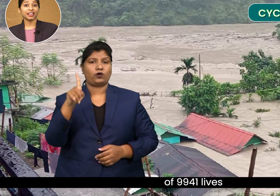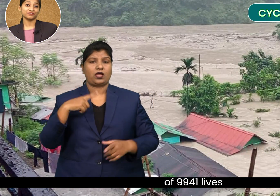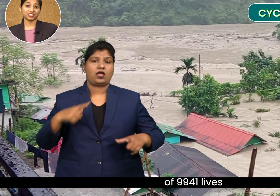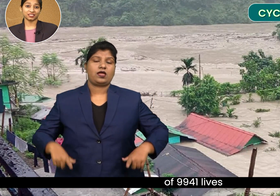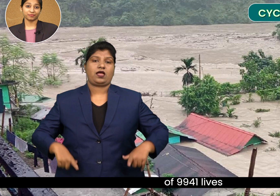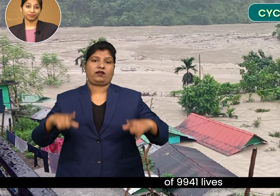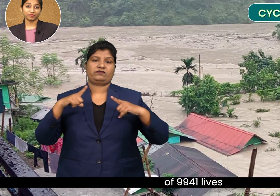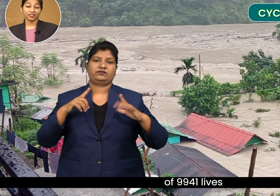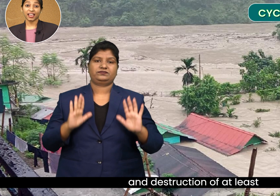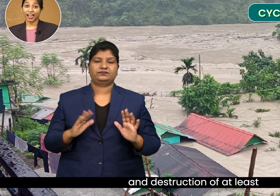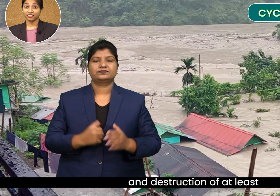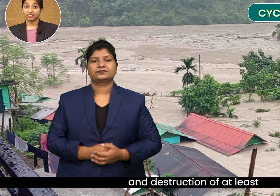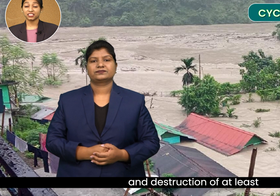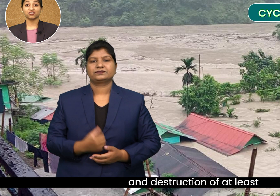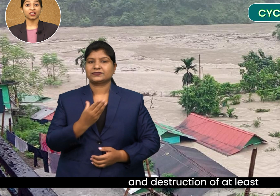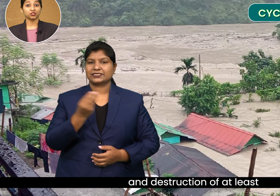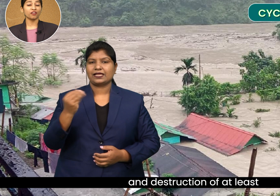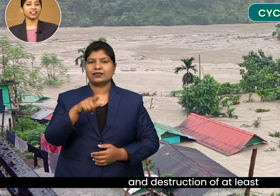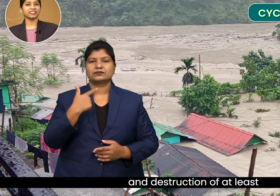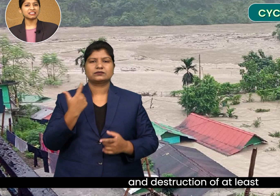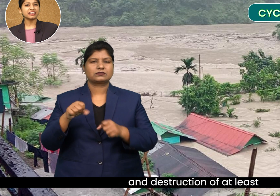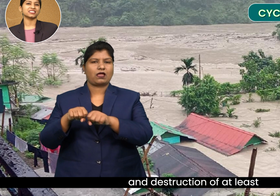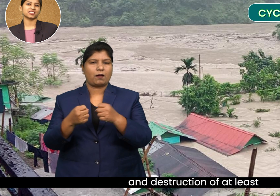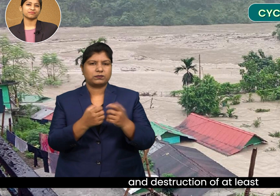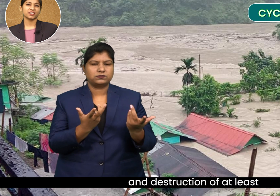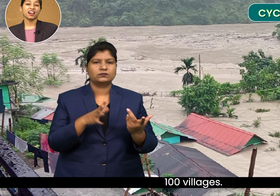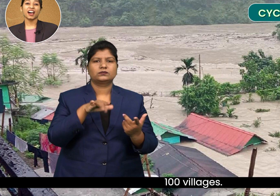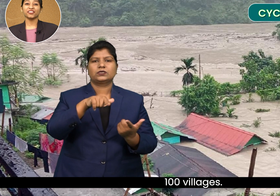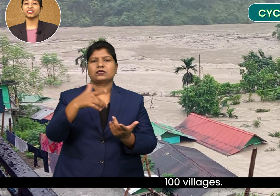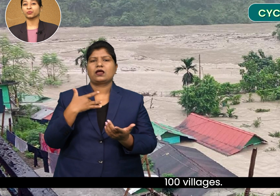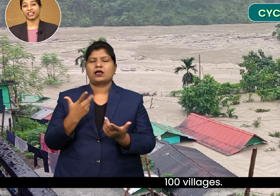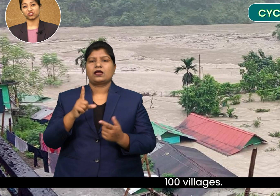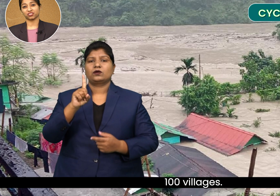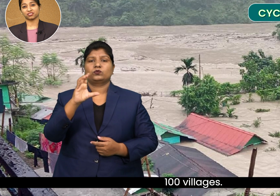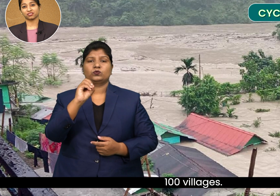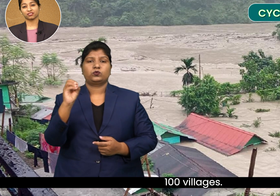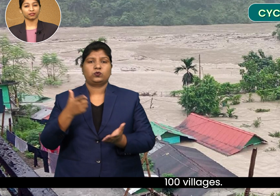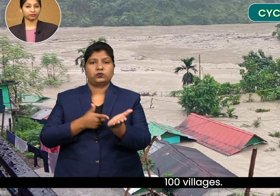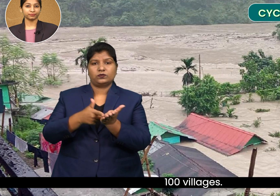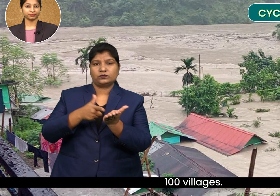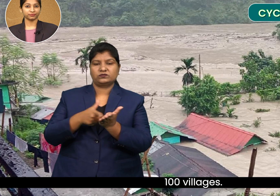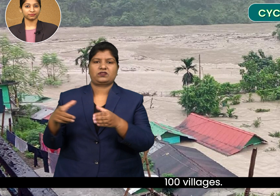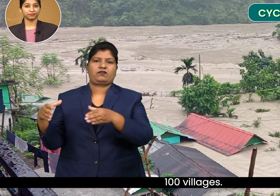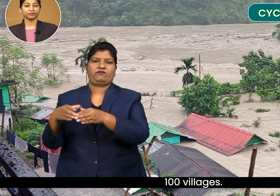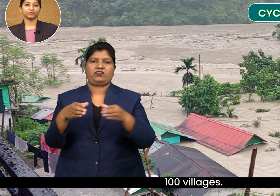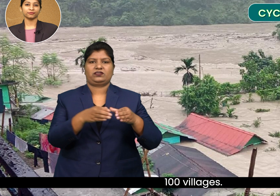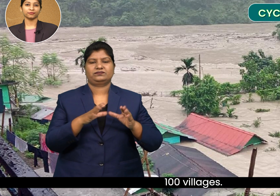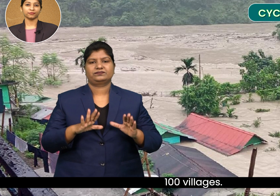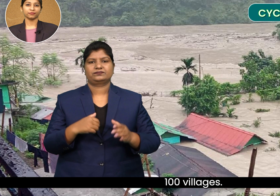9,941 lives and destruction of at least 100 villages.